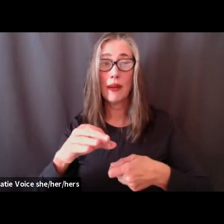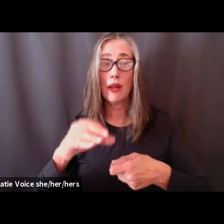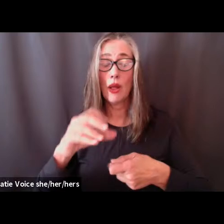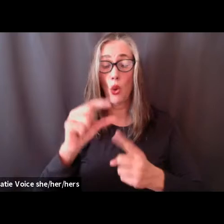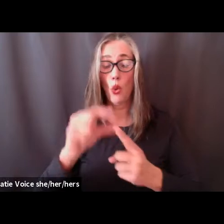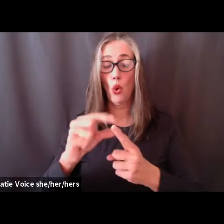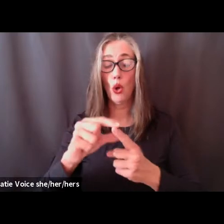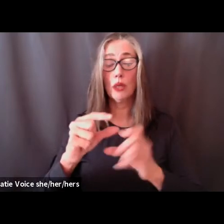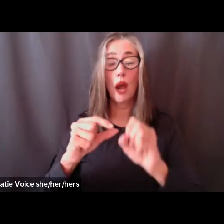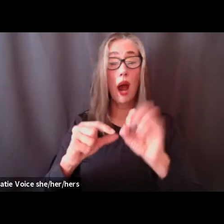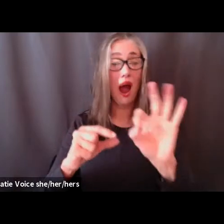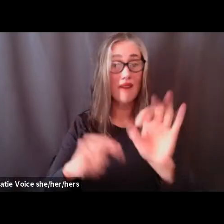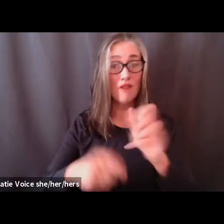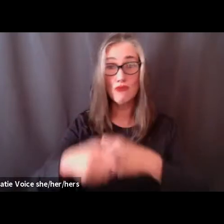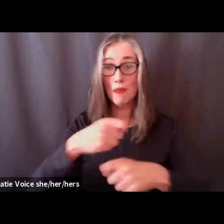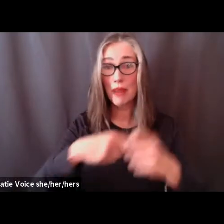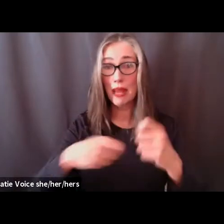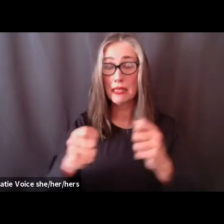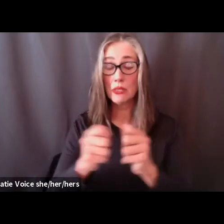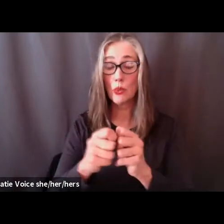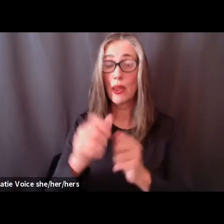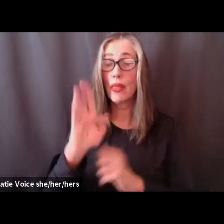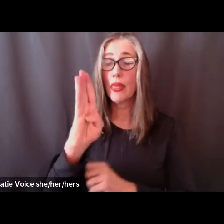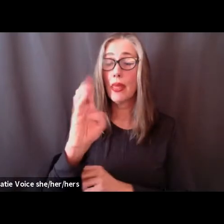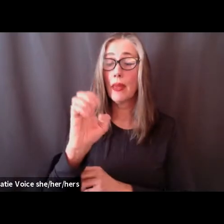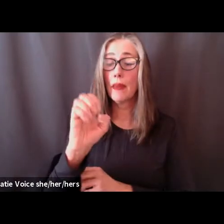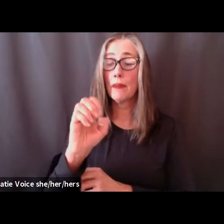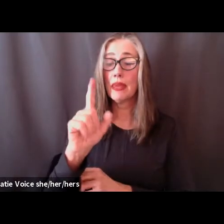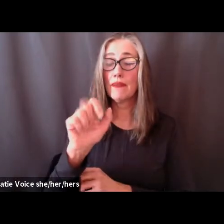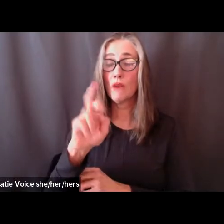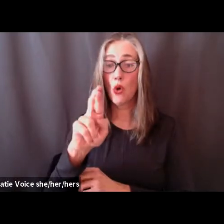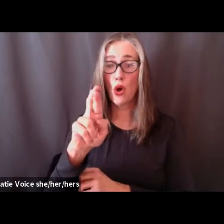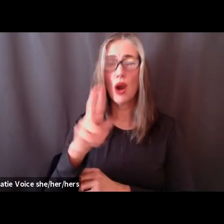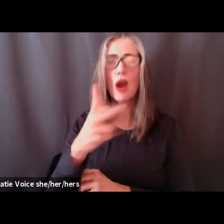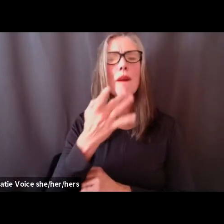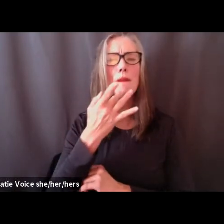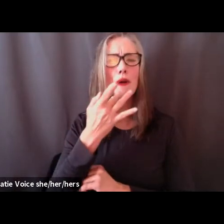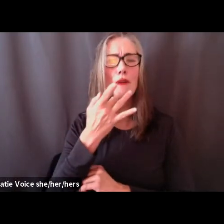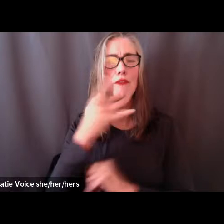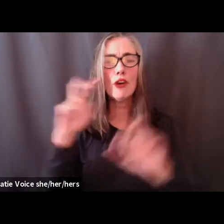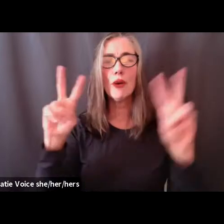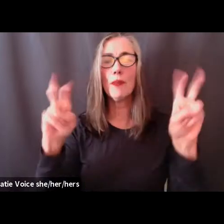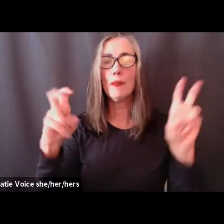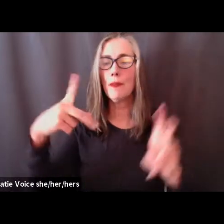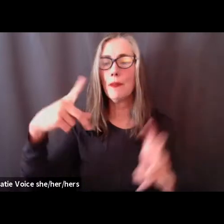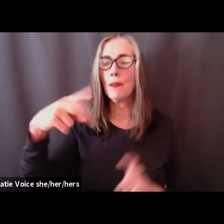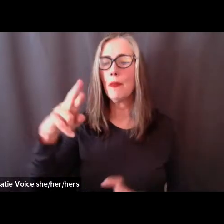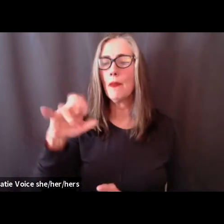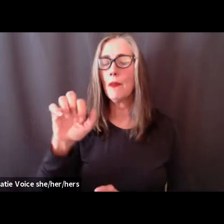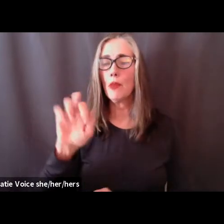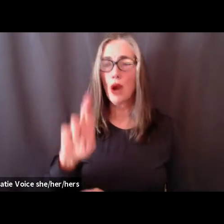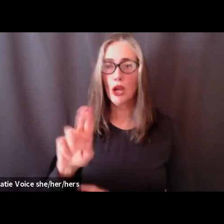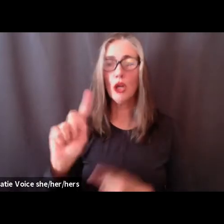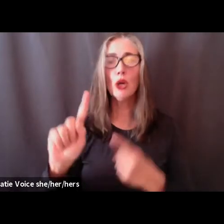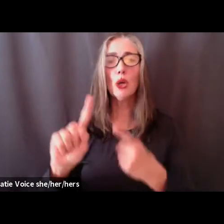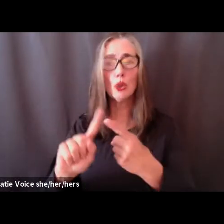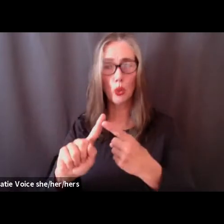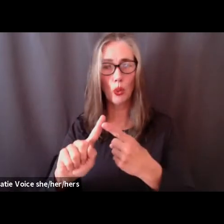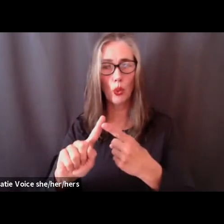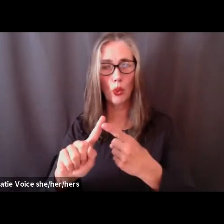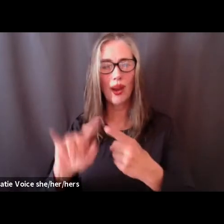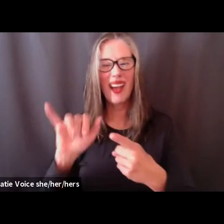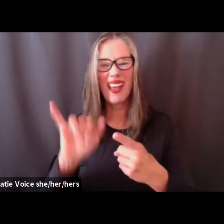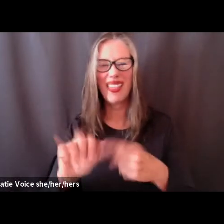that it's a prior to. That's the language that's used in 3B and 3E. It's just